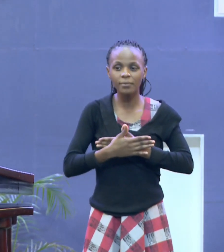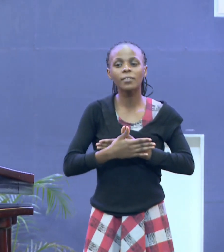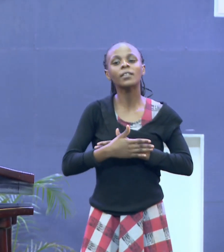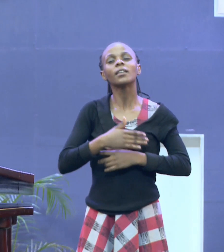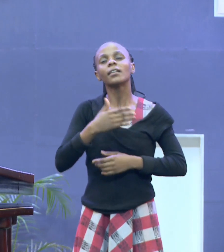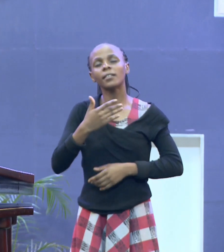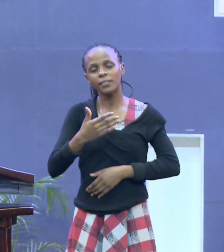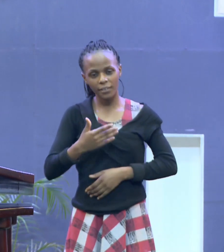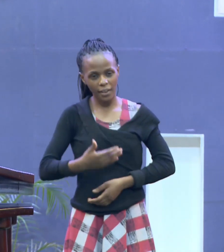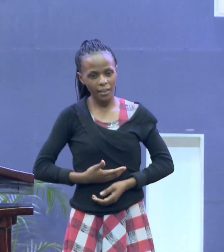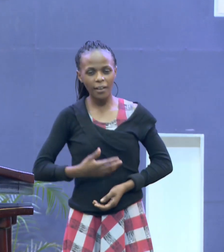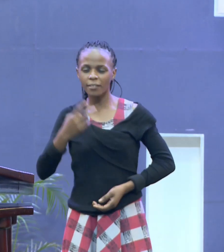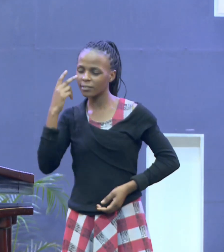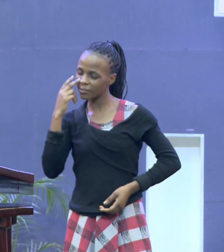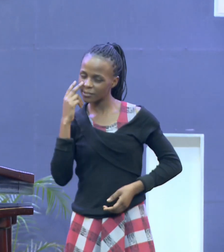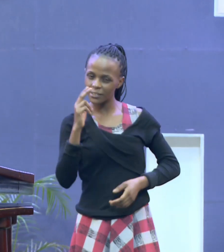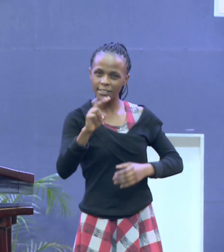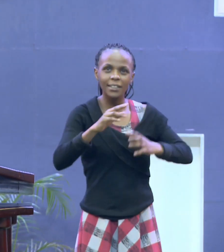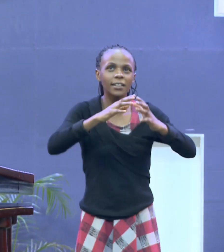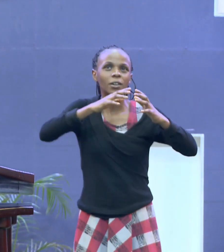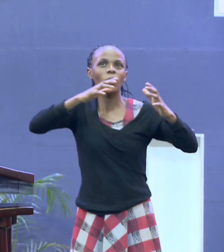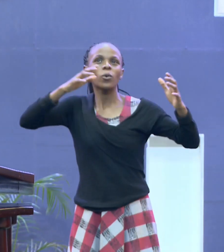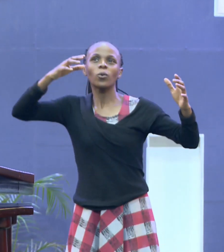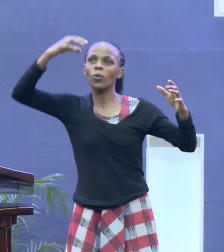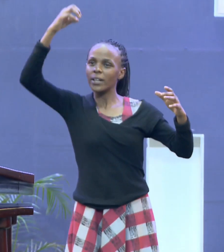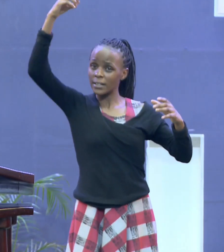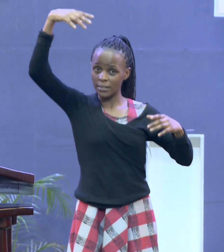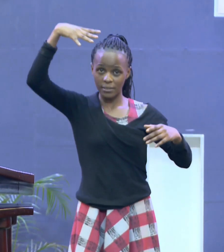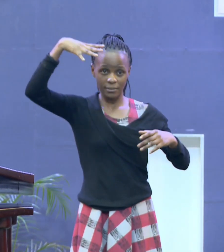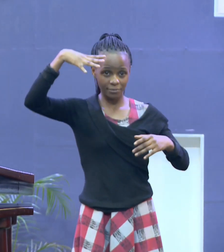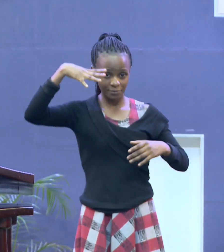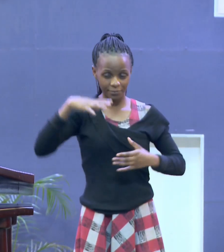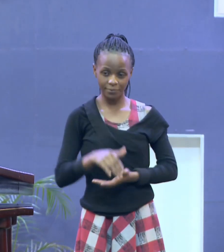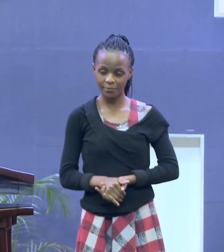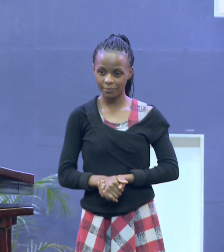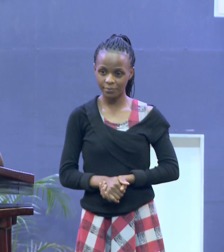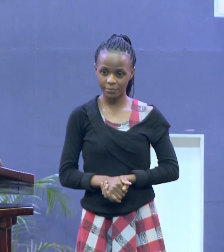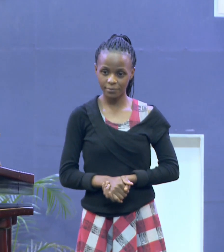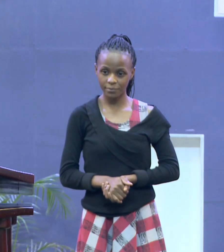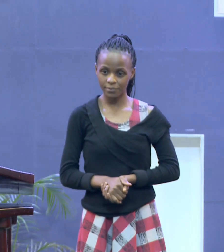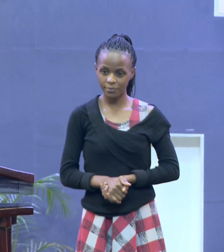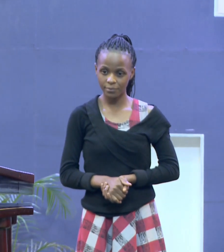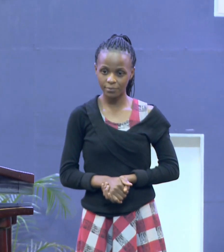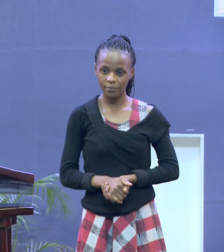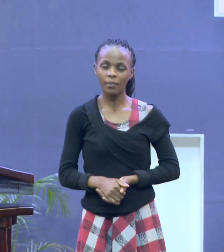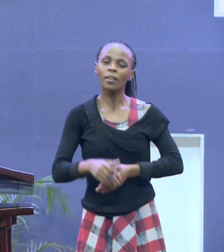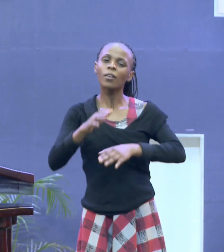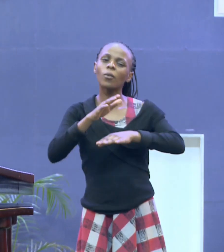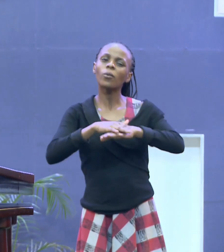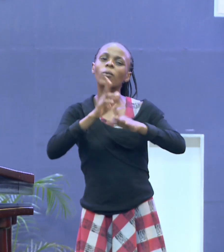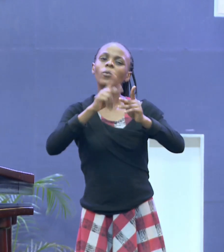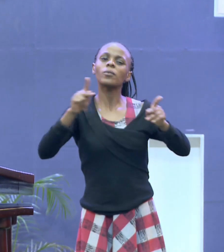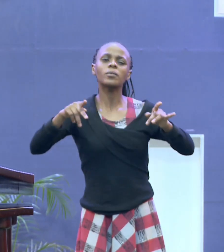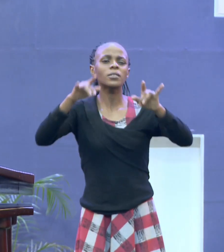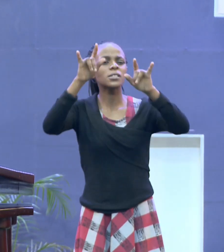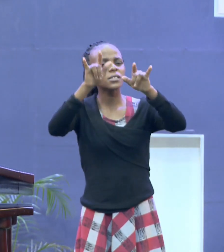Have seen a great light. Balaba omusana mungi. On those living in the